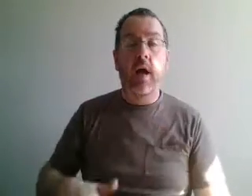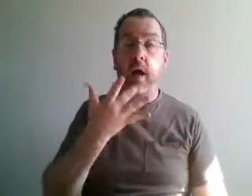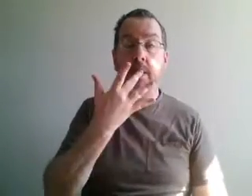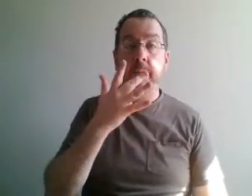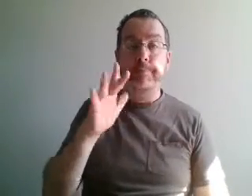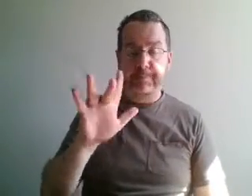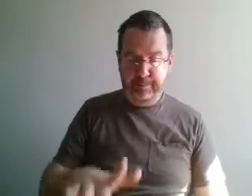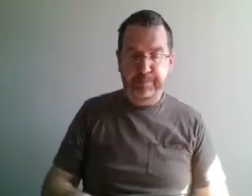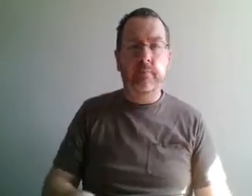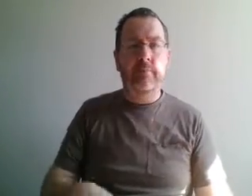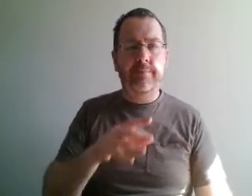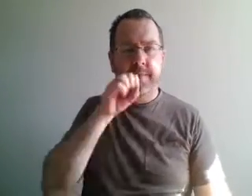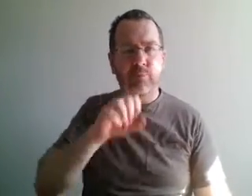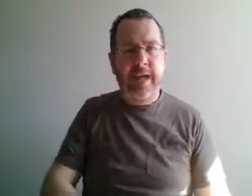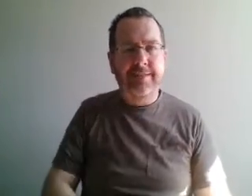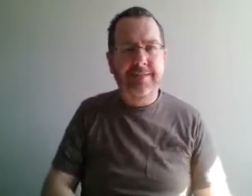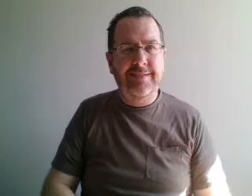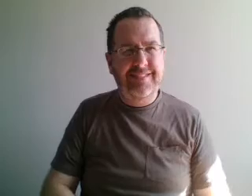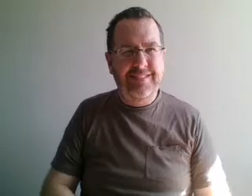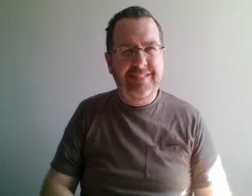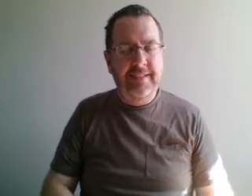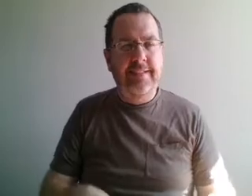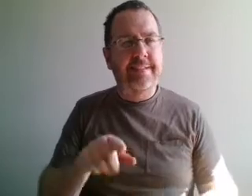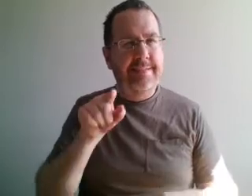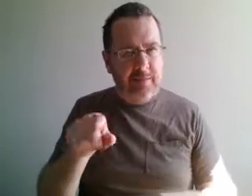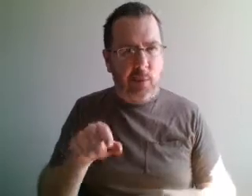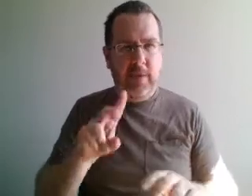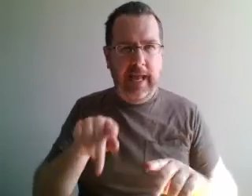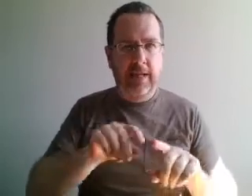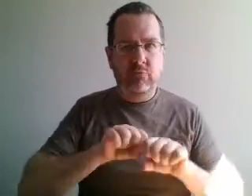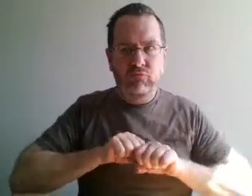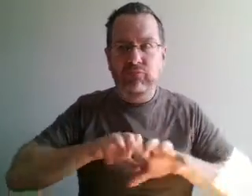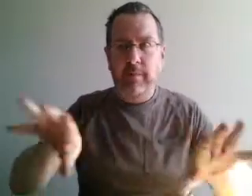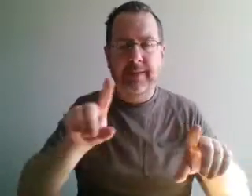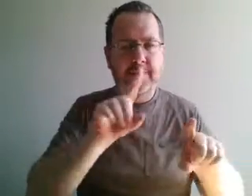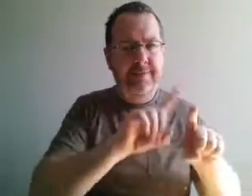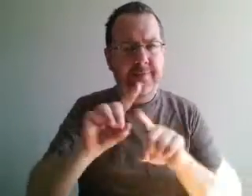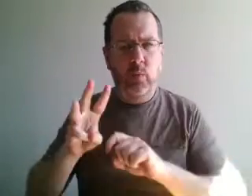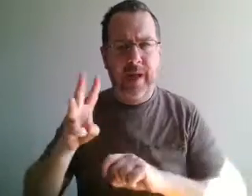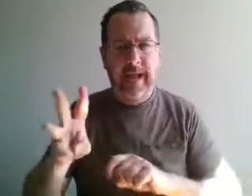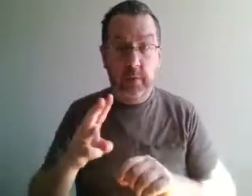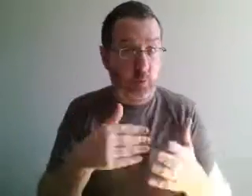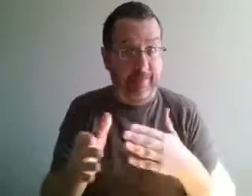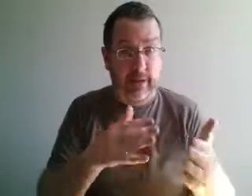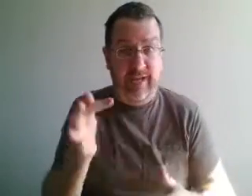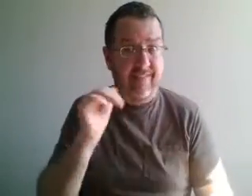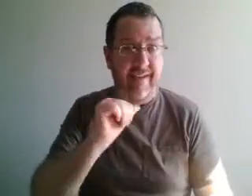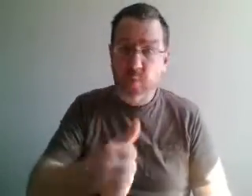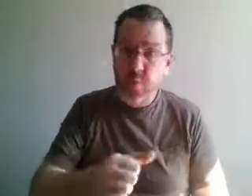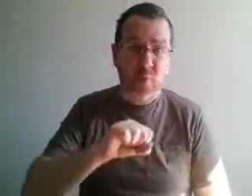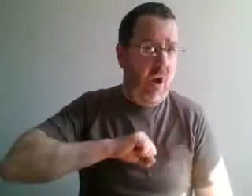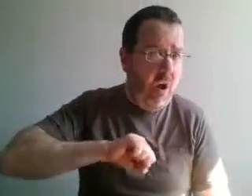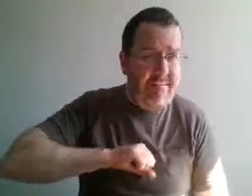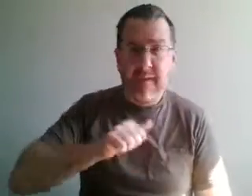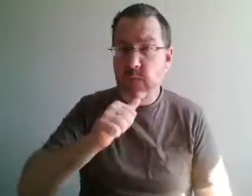it in their mouth. So those are the possible routes of transmission from asymptomatics. A question here that this covers many of those,